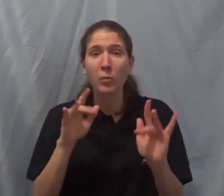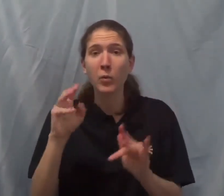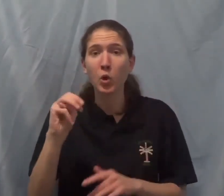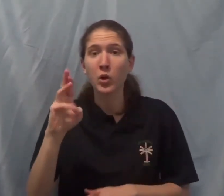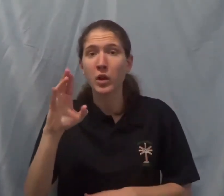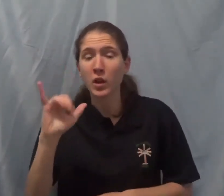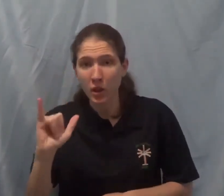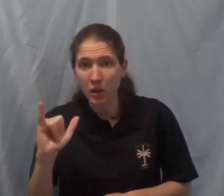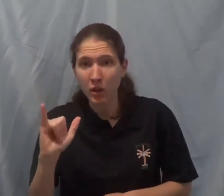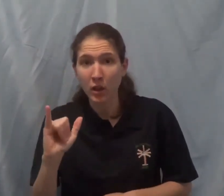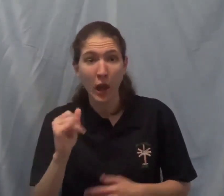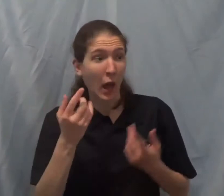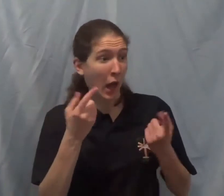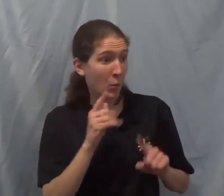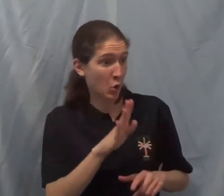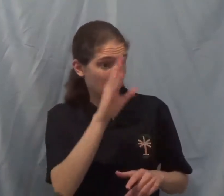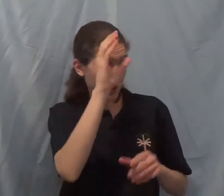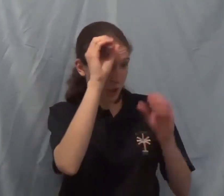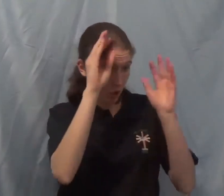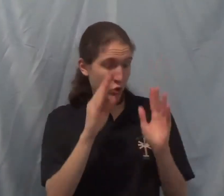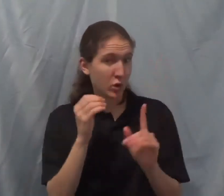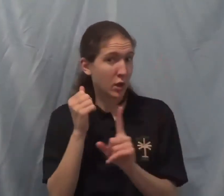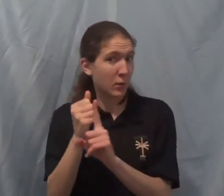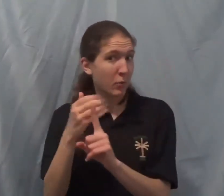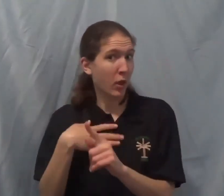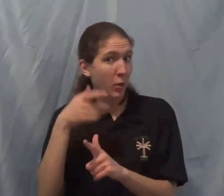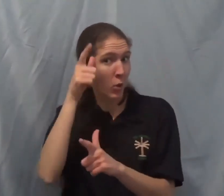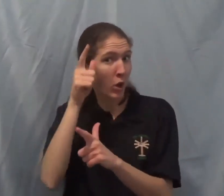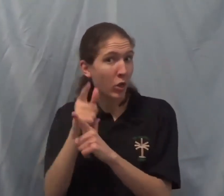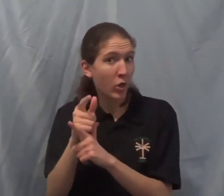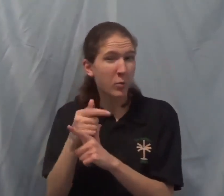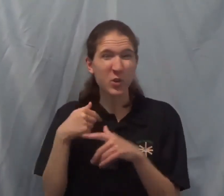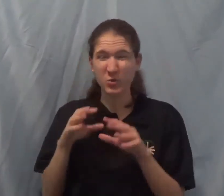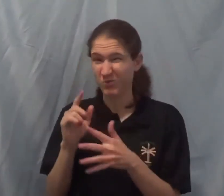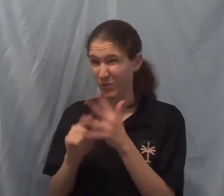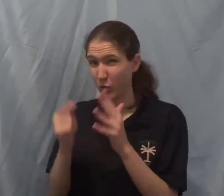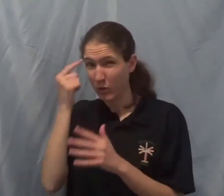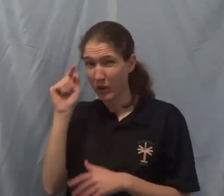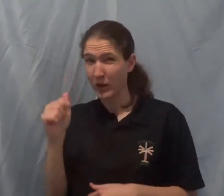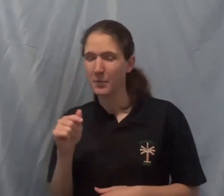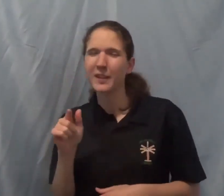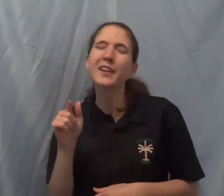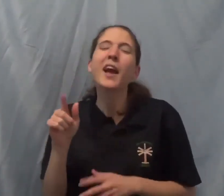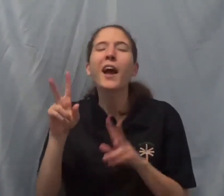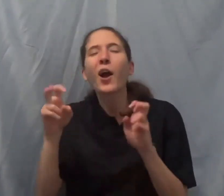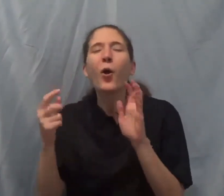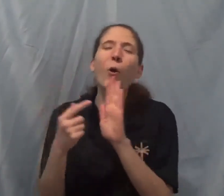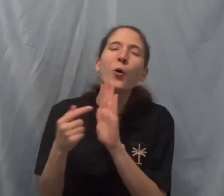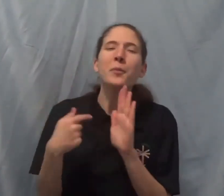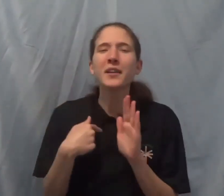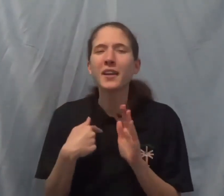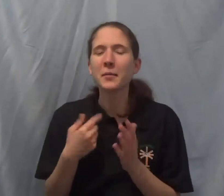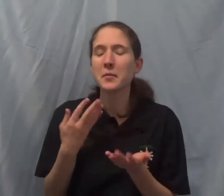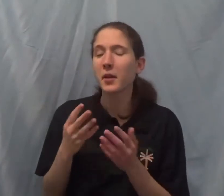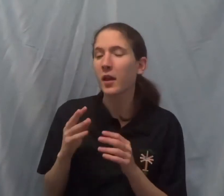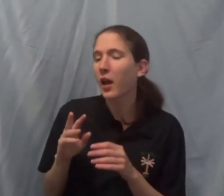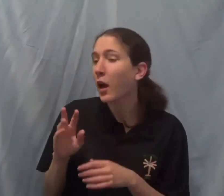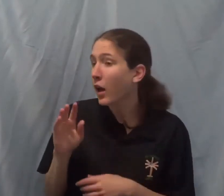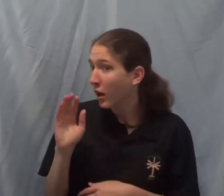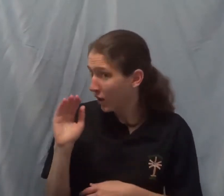brother, and he owes me a number of favors, well, I'm going to say, well, if I have a friend by the name of Penelope, she's one of